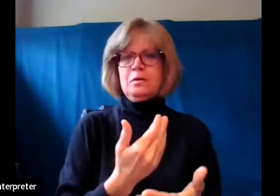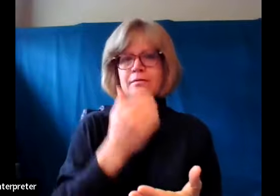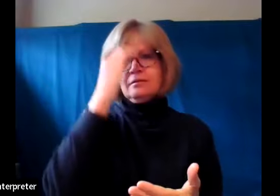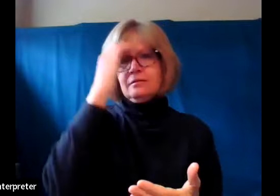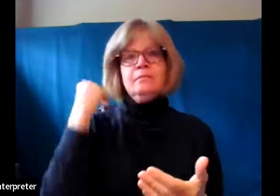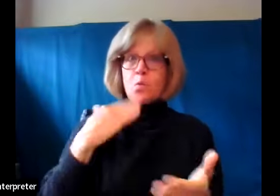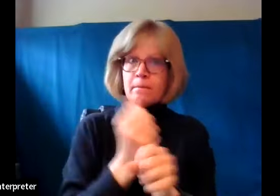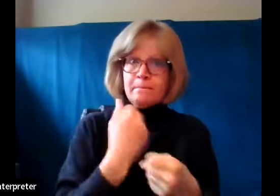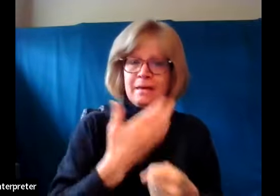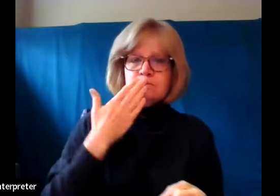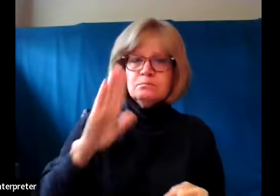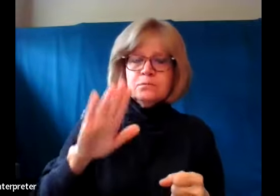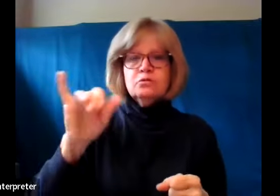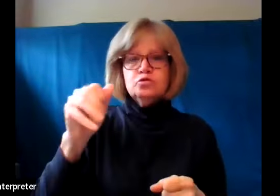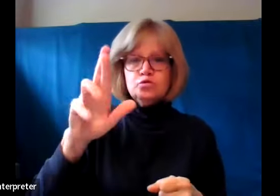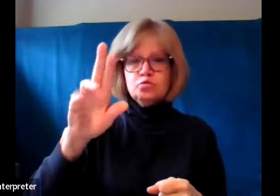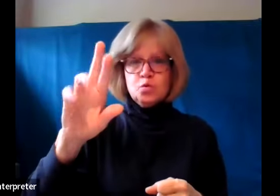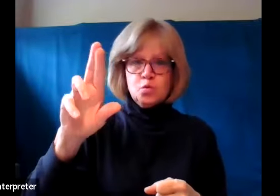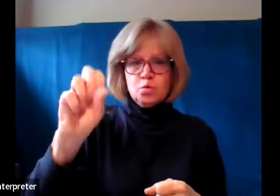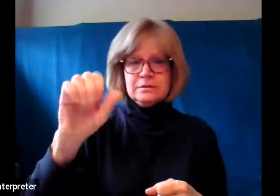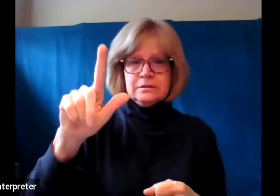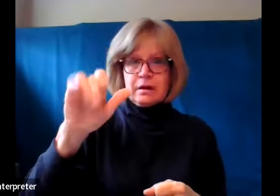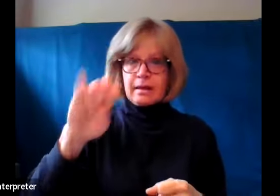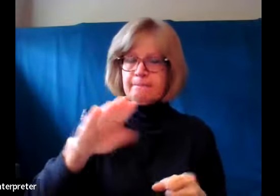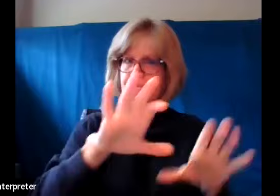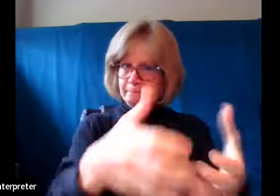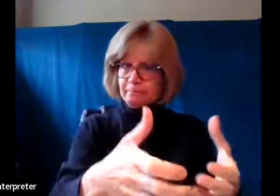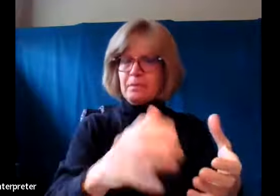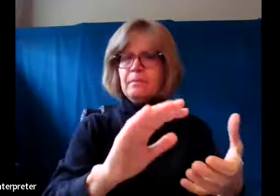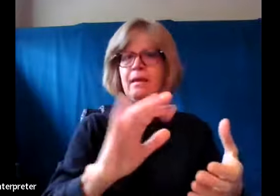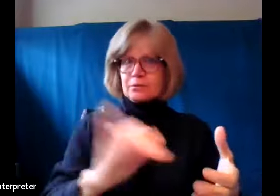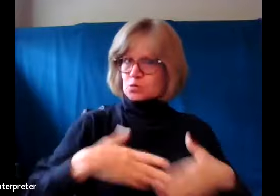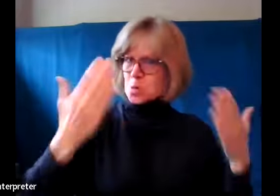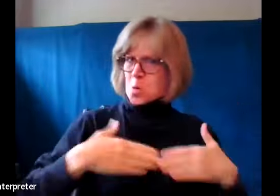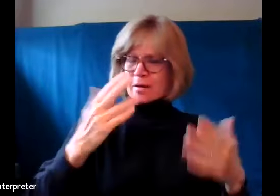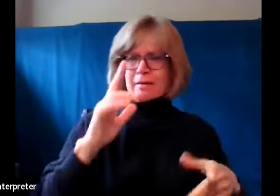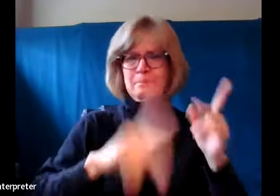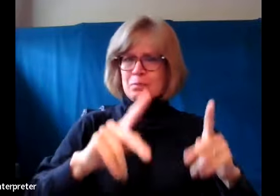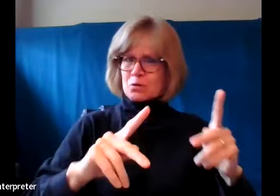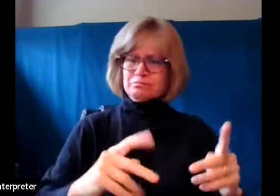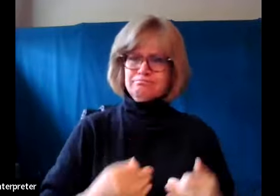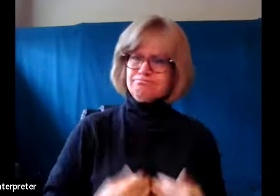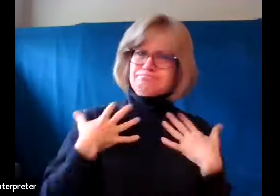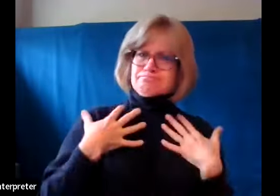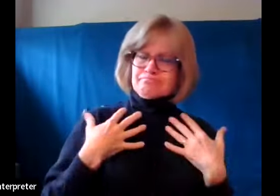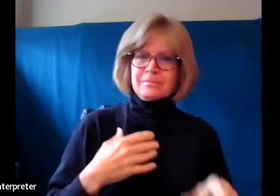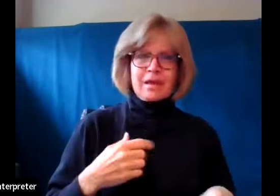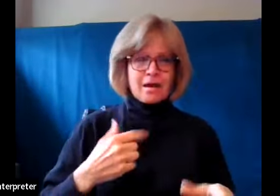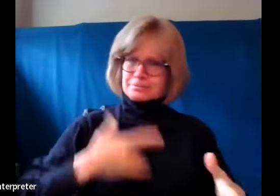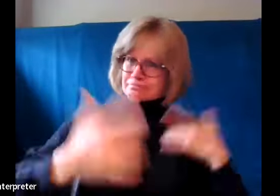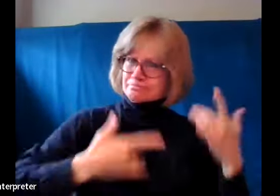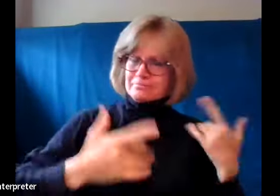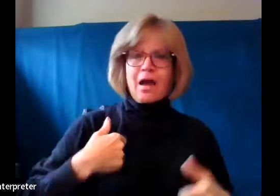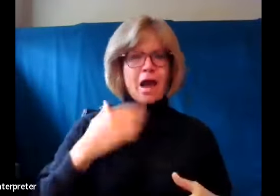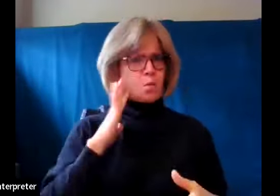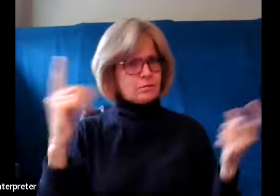create Jerusalem as a joy and its people as a delight. I will rejoice in Jerusalem and delight in